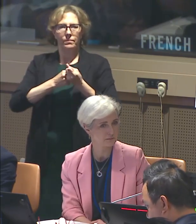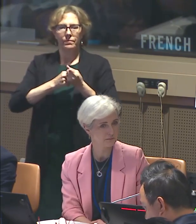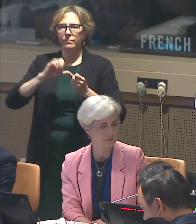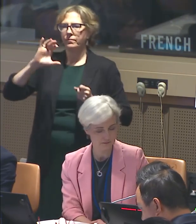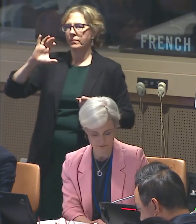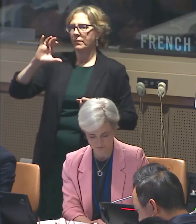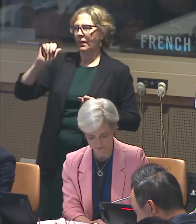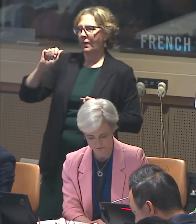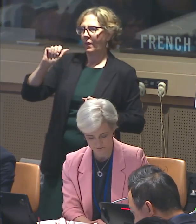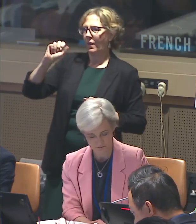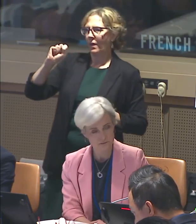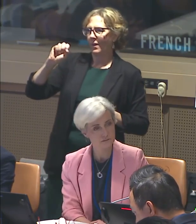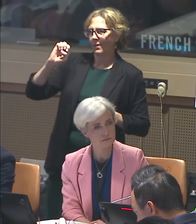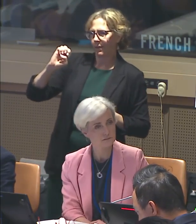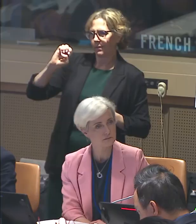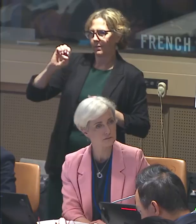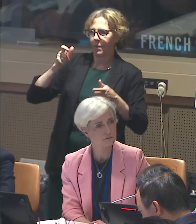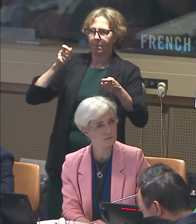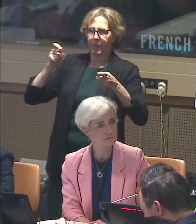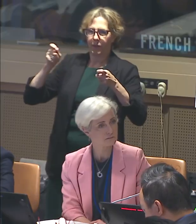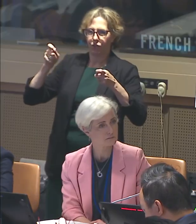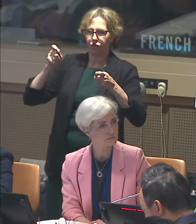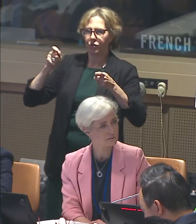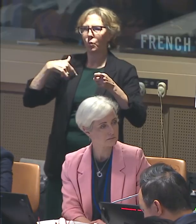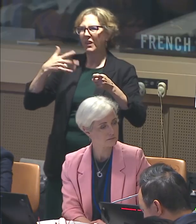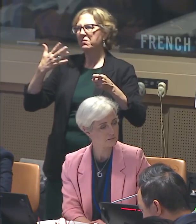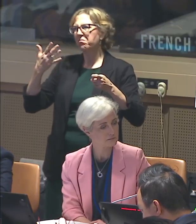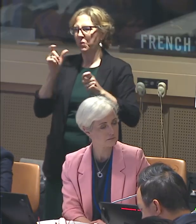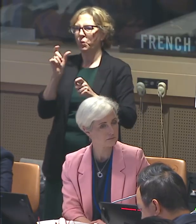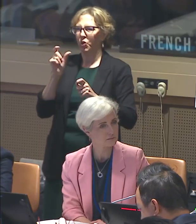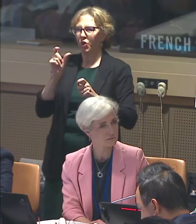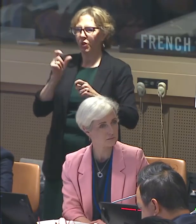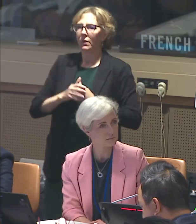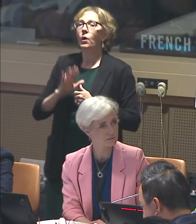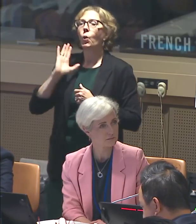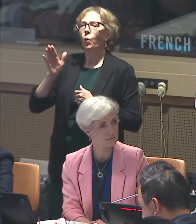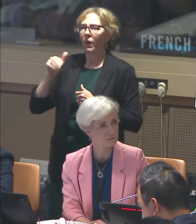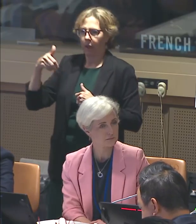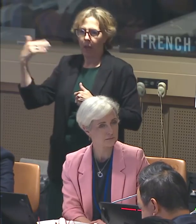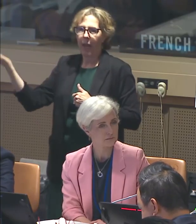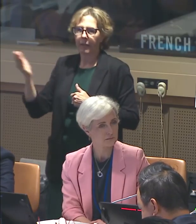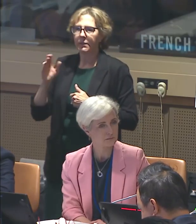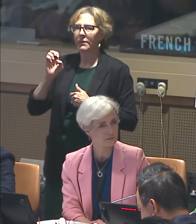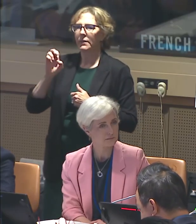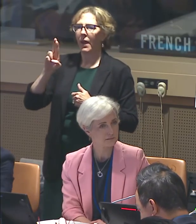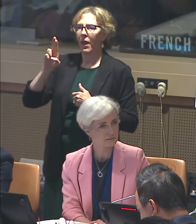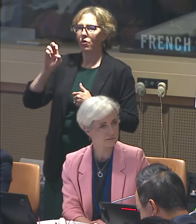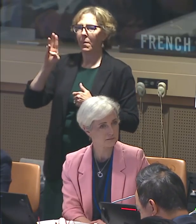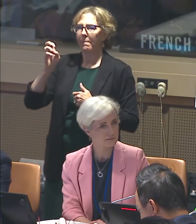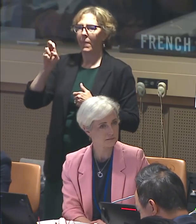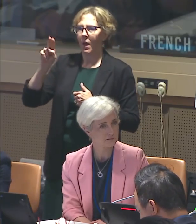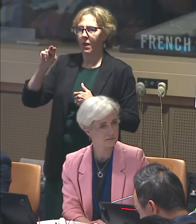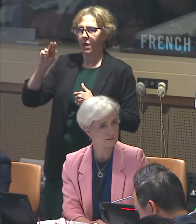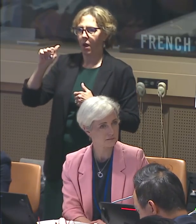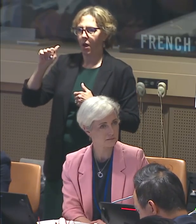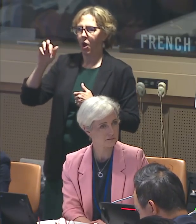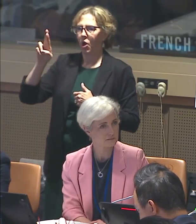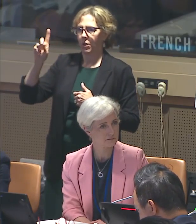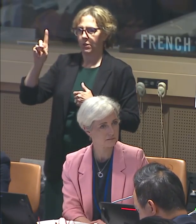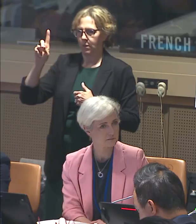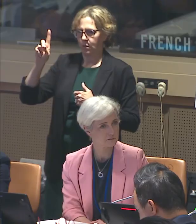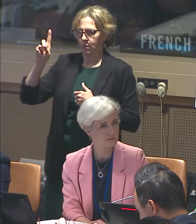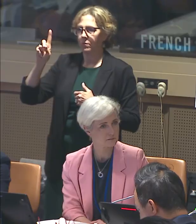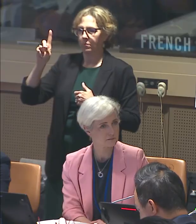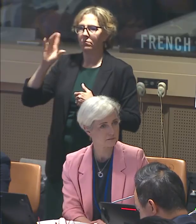who is the Technical Director for Resilience and Inclusion, Humanity and Inclusion, to tell us more about the work that HI has been